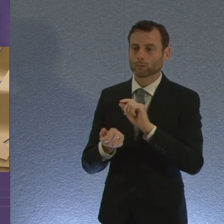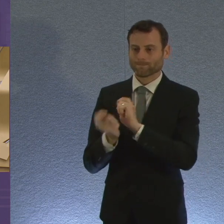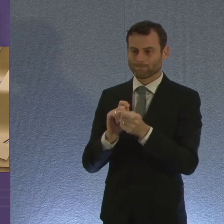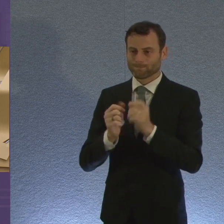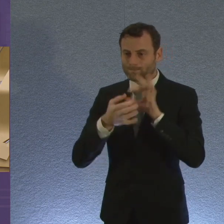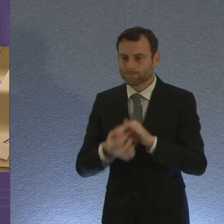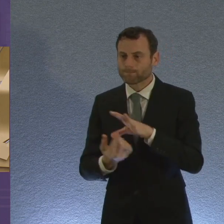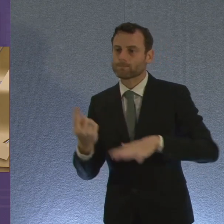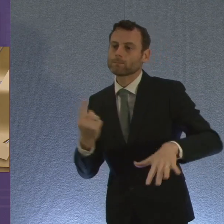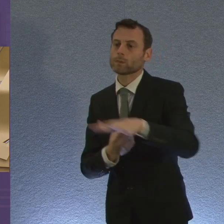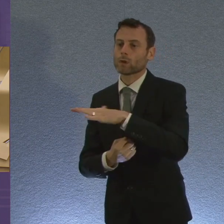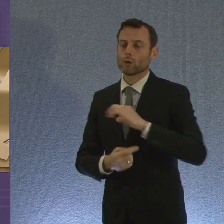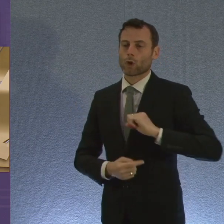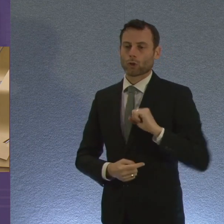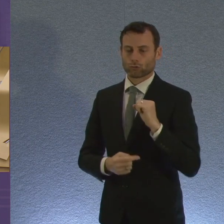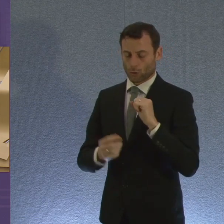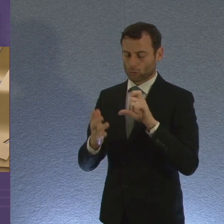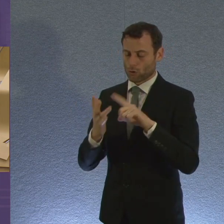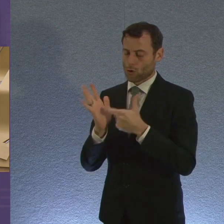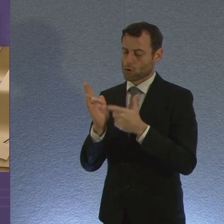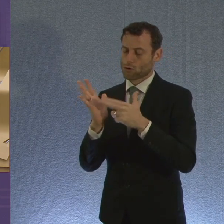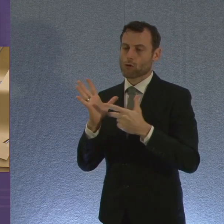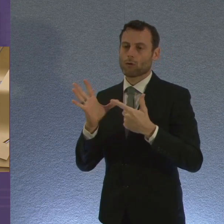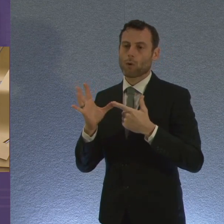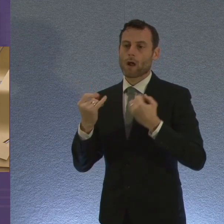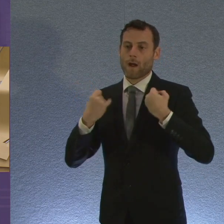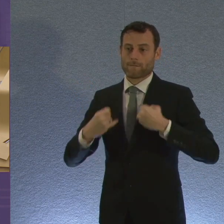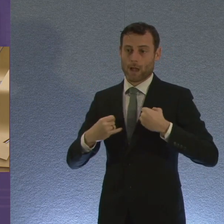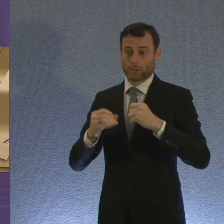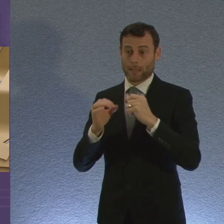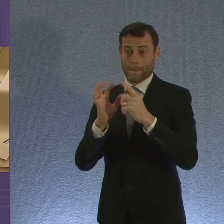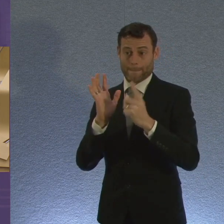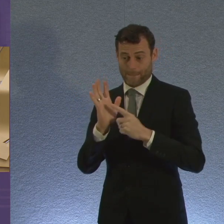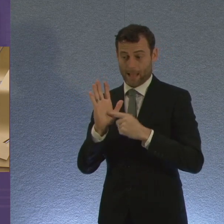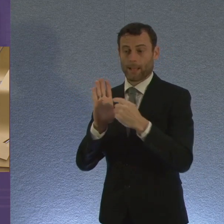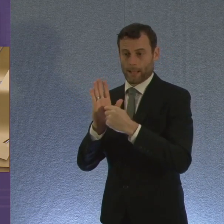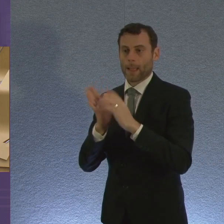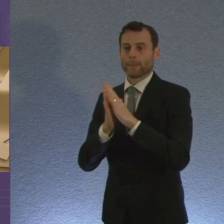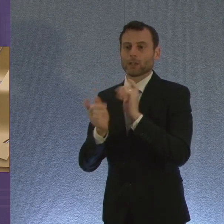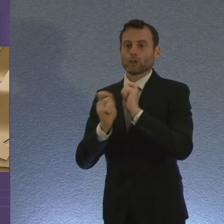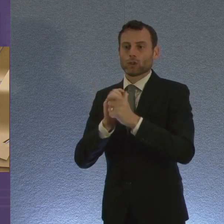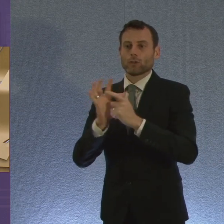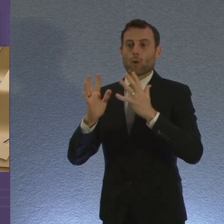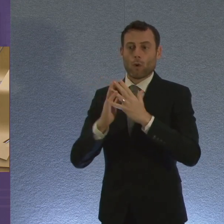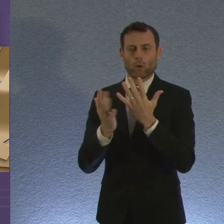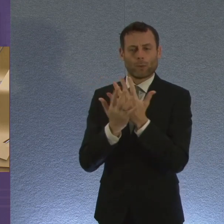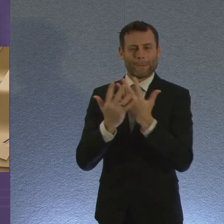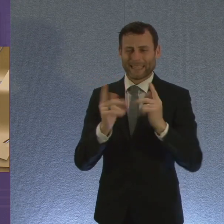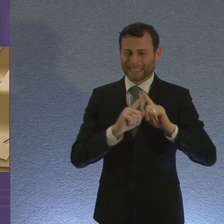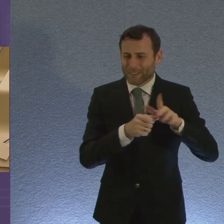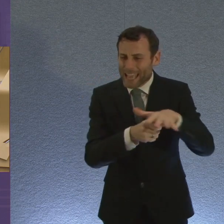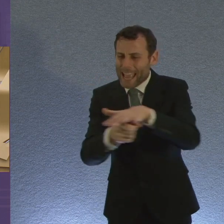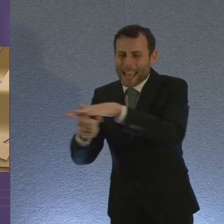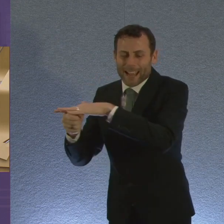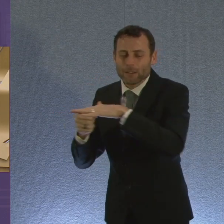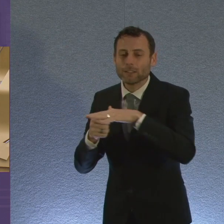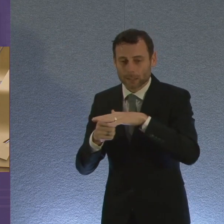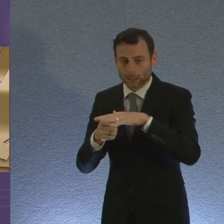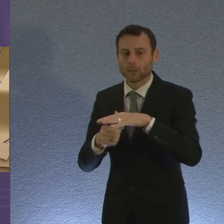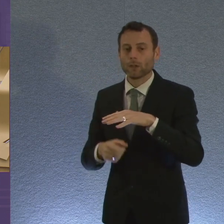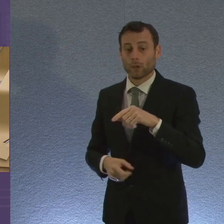Scotland bill will make changes to Scotland's laws across a wide range of subject areas. It will, I imagine, Presiding Officer, be the only piece of legislation any of